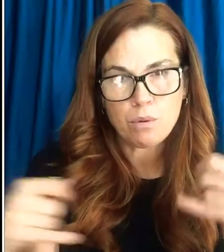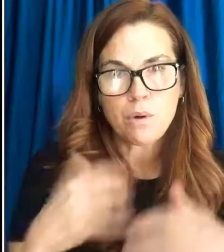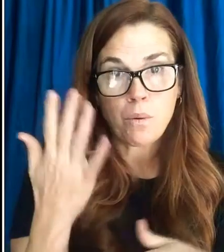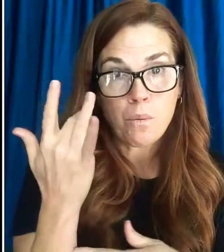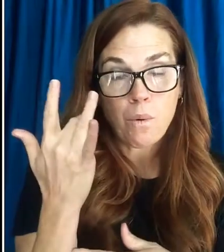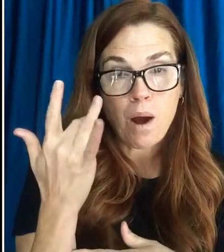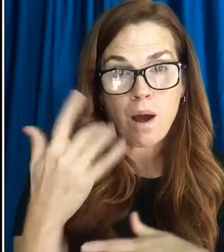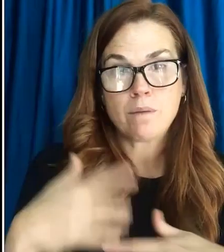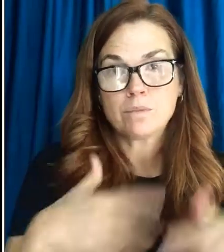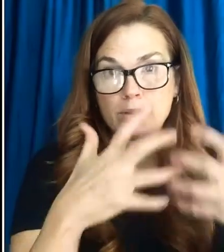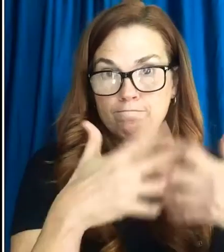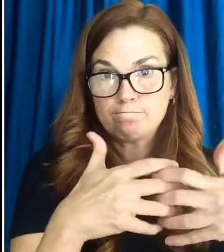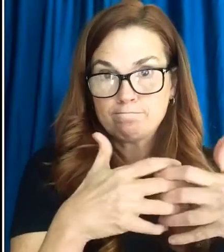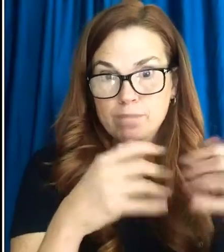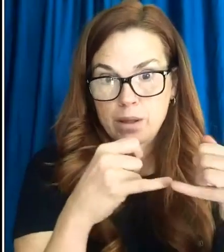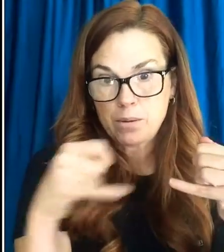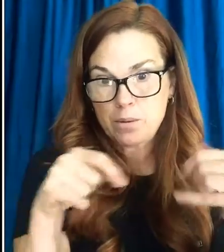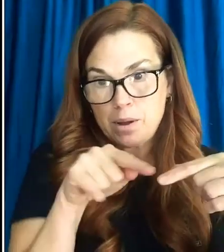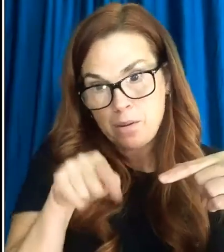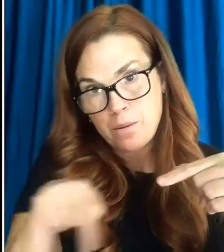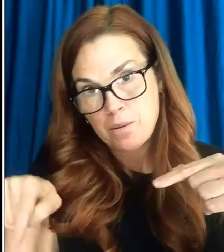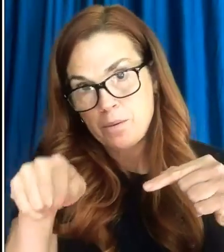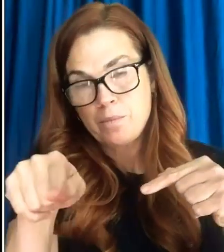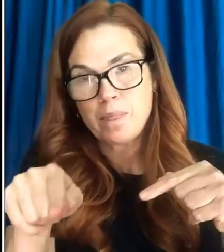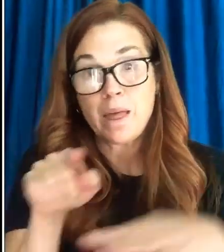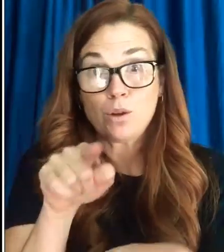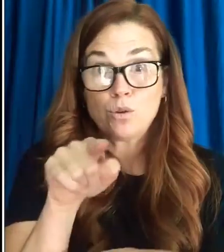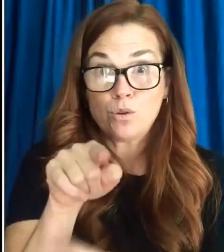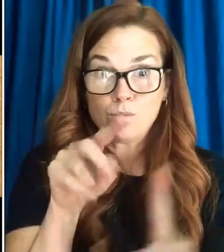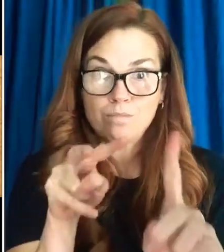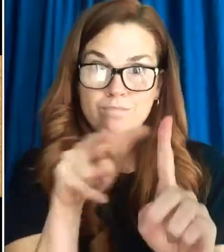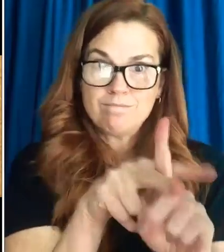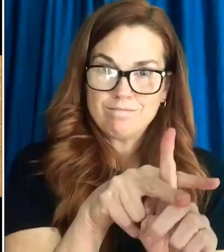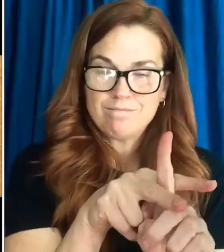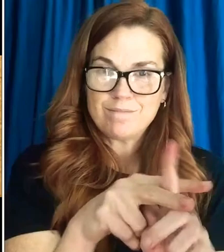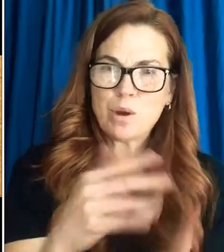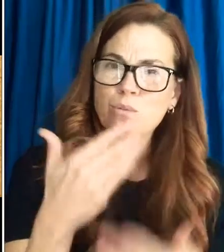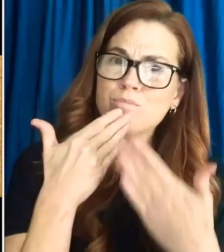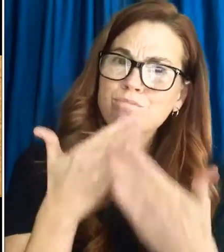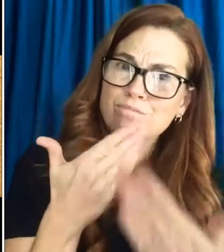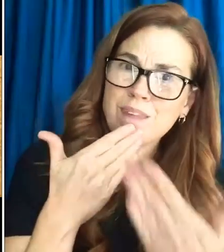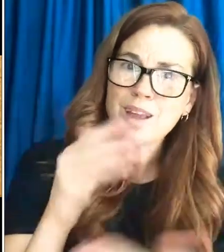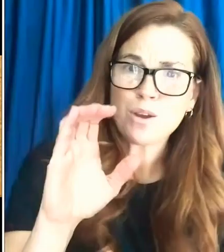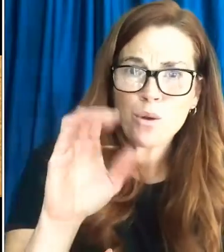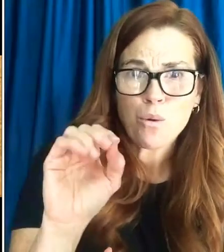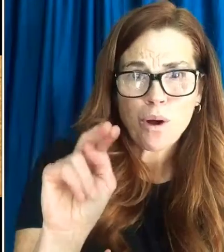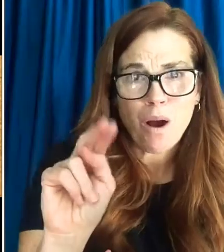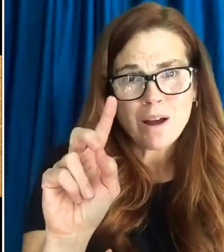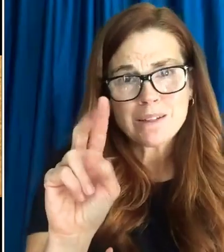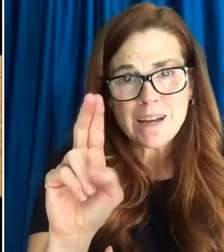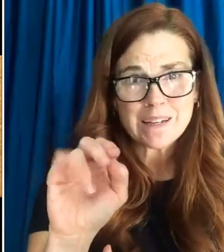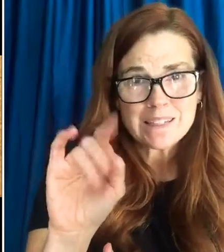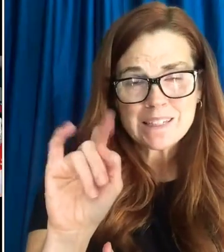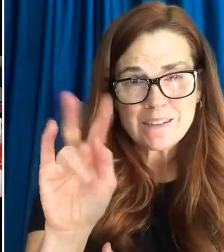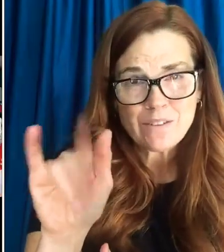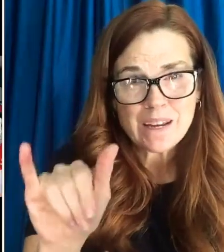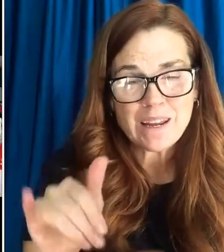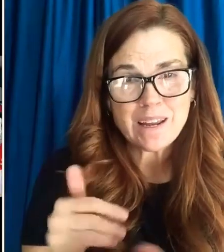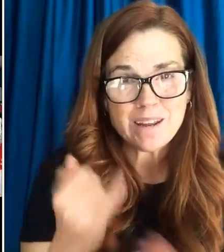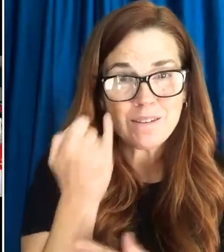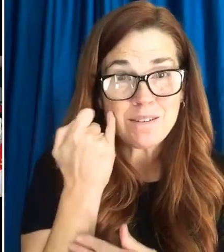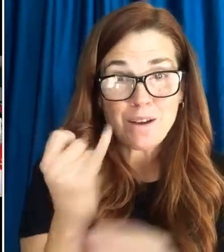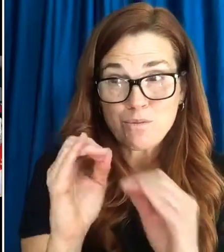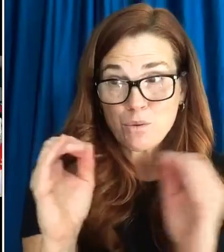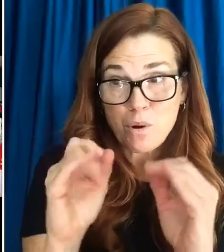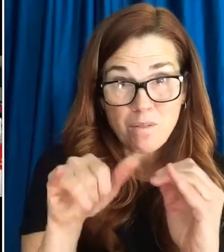to your home and then to whatever you have plugged into the wall. Thank you, conductivity. Without you, I couldn't watch my favorite